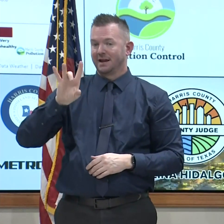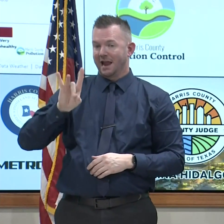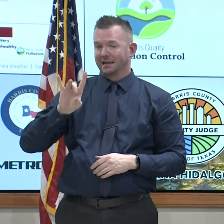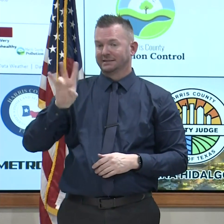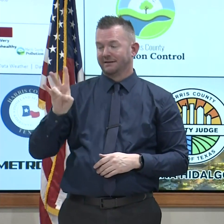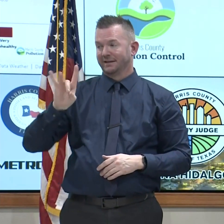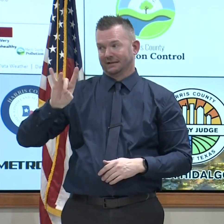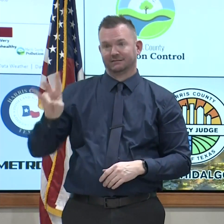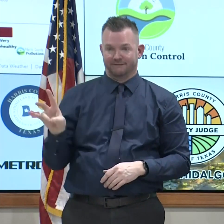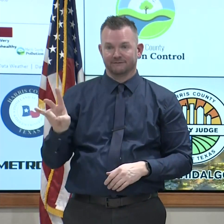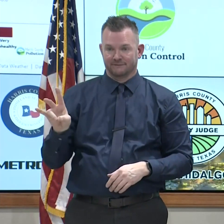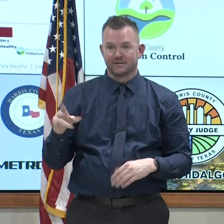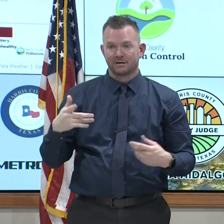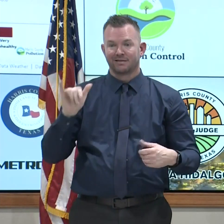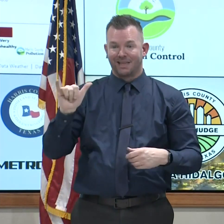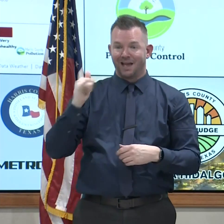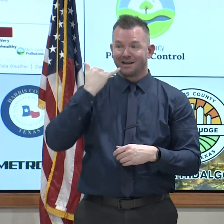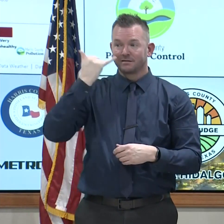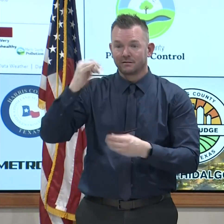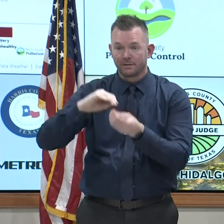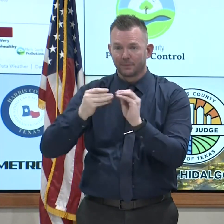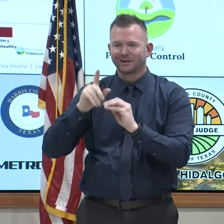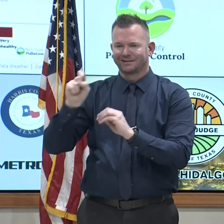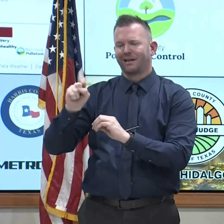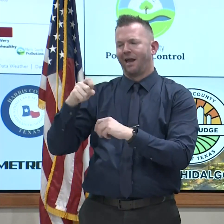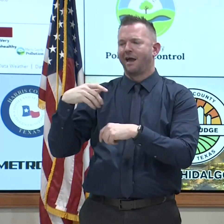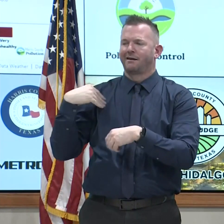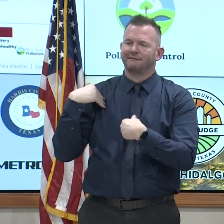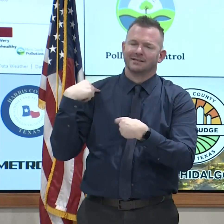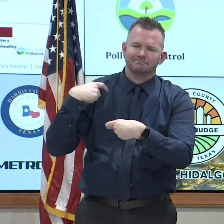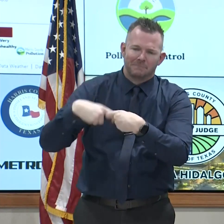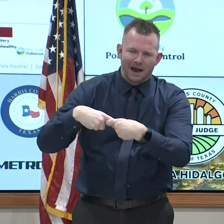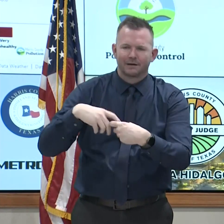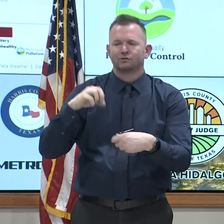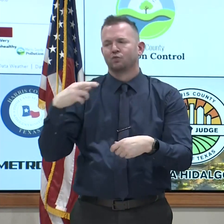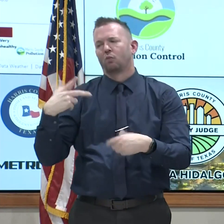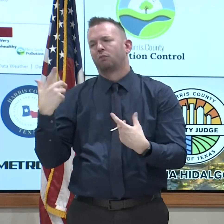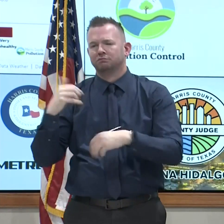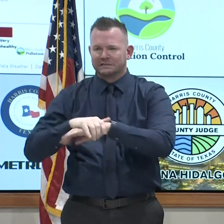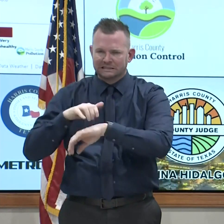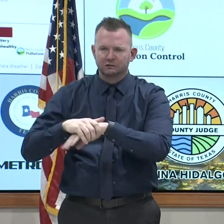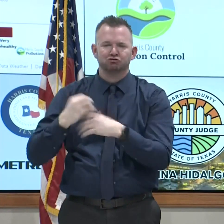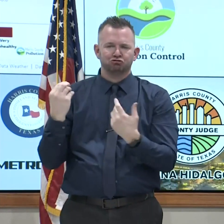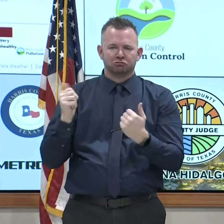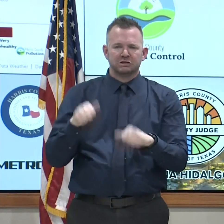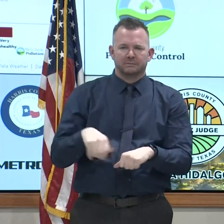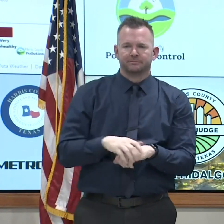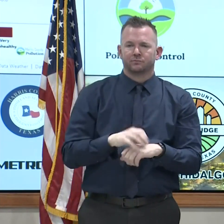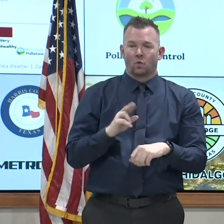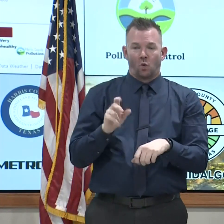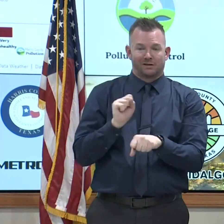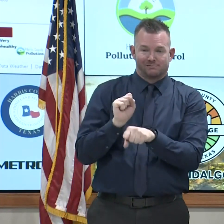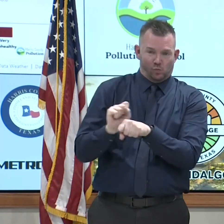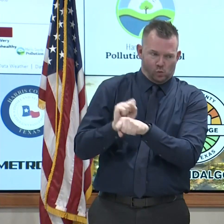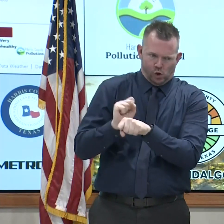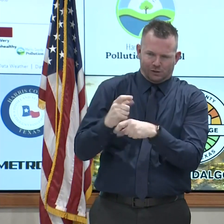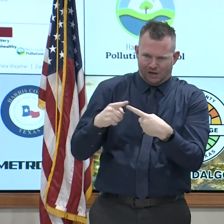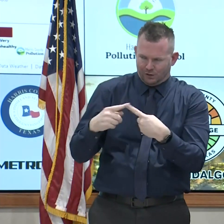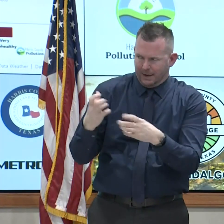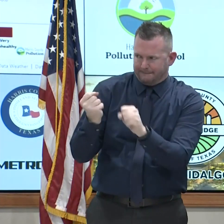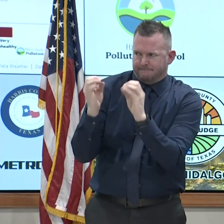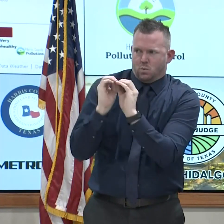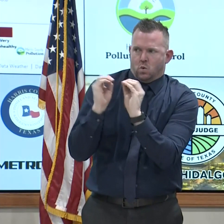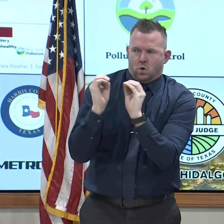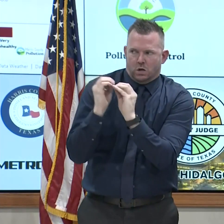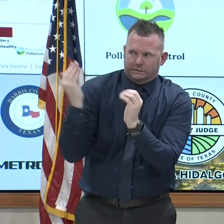832-927-8787, and that phone line is in Spanish, English, and Vietnamese, and we're working on more languages. Can you talk a little about